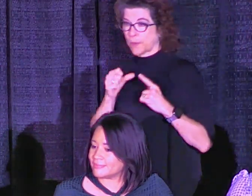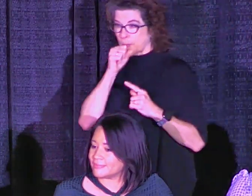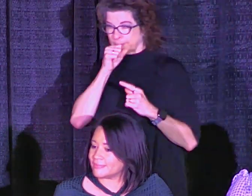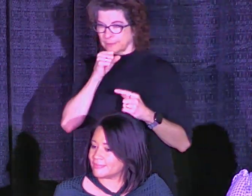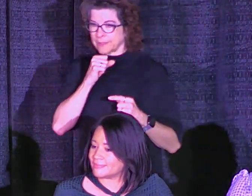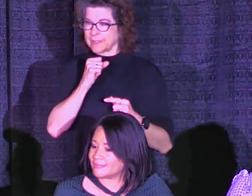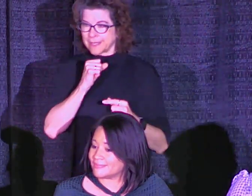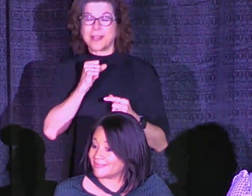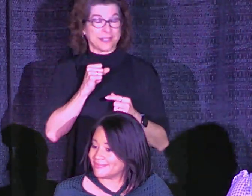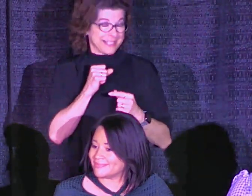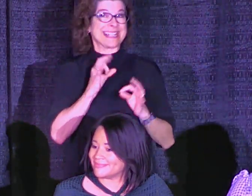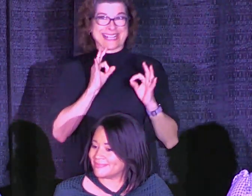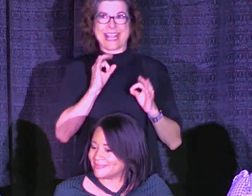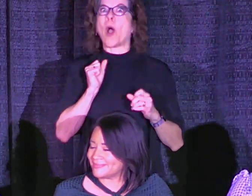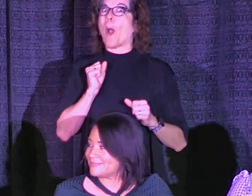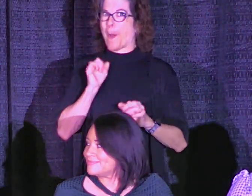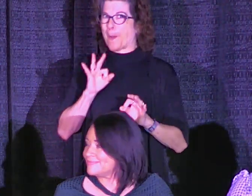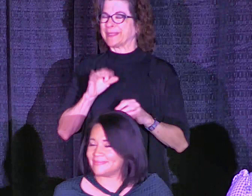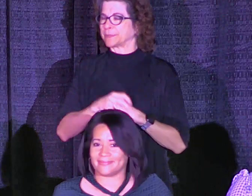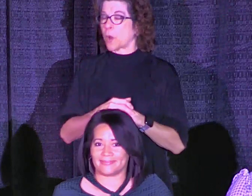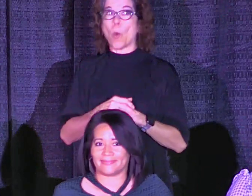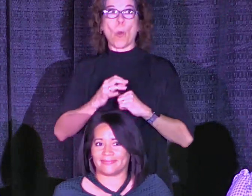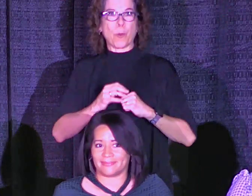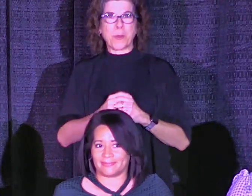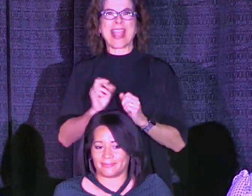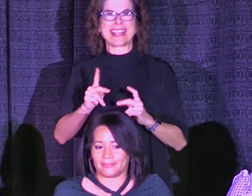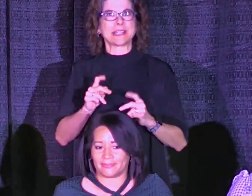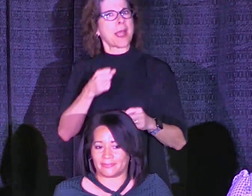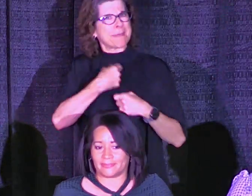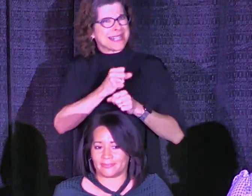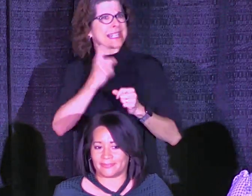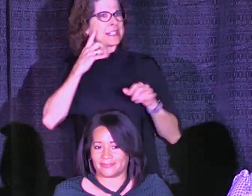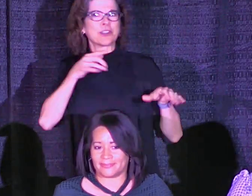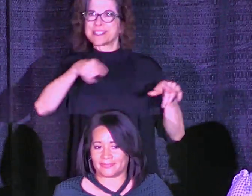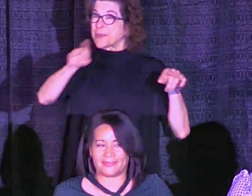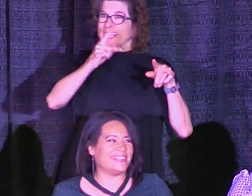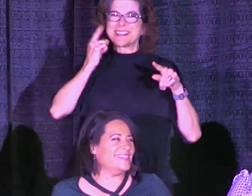mouth. Closer? Yeah, okay. There you go. Oh, there. That does make a difference.